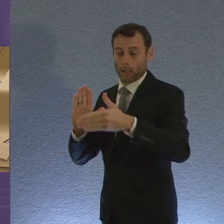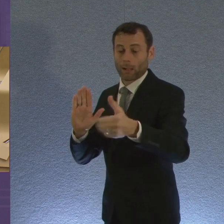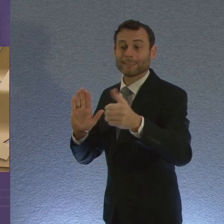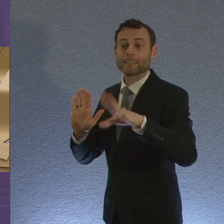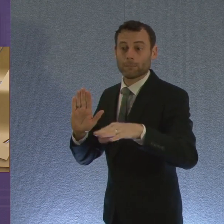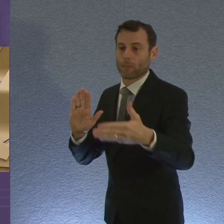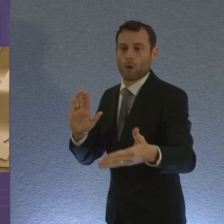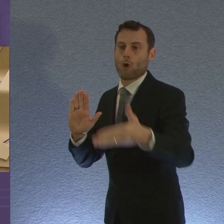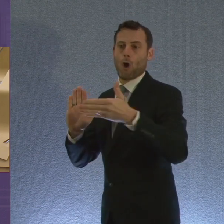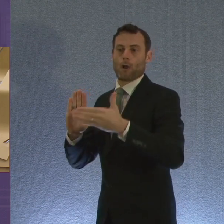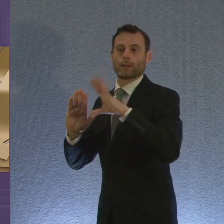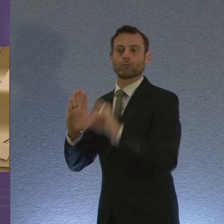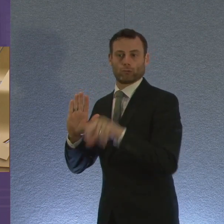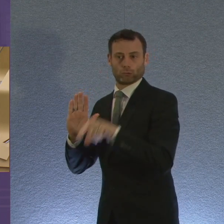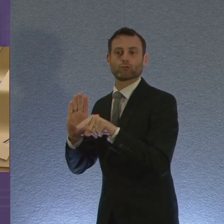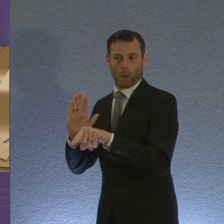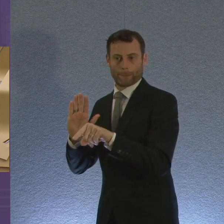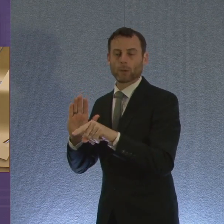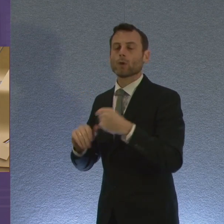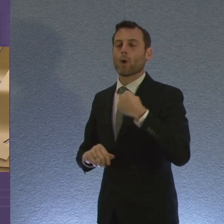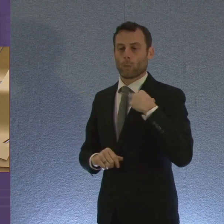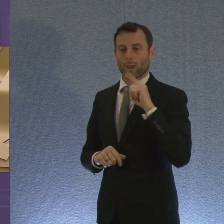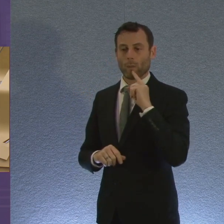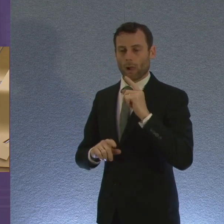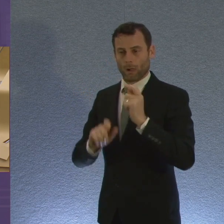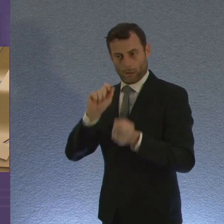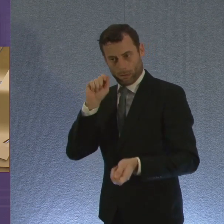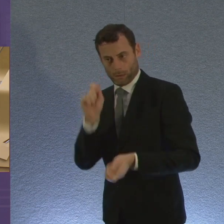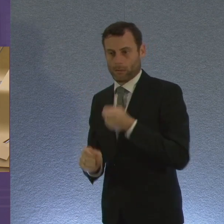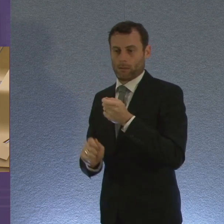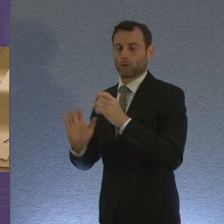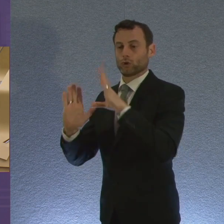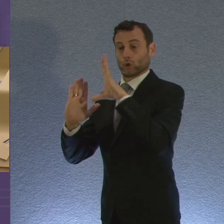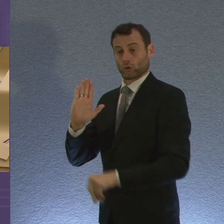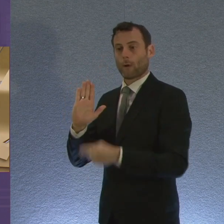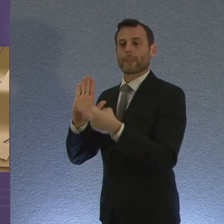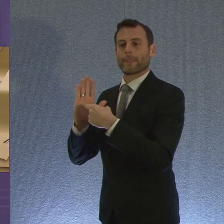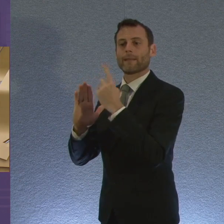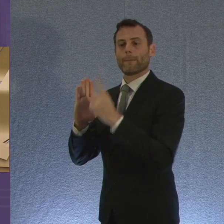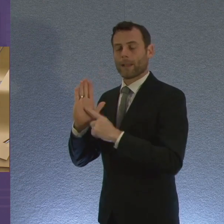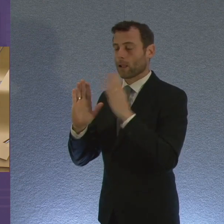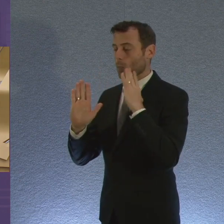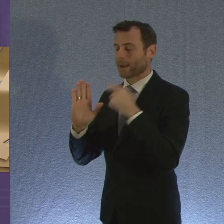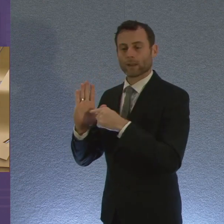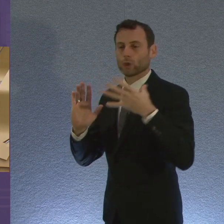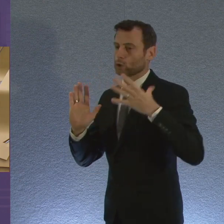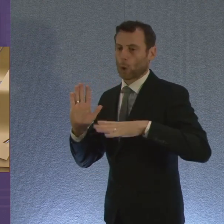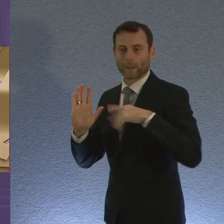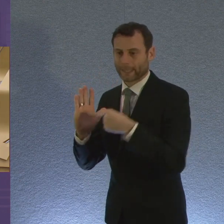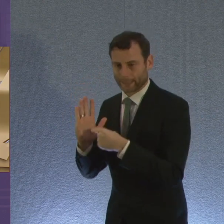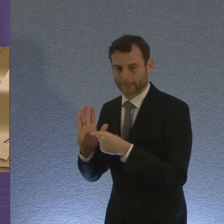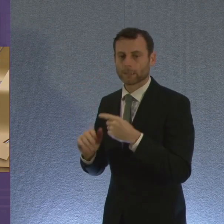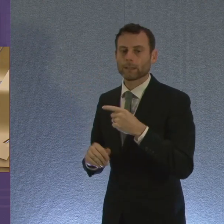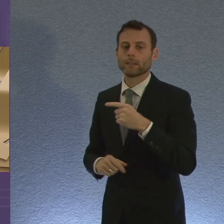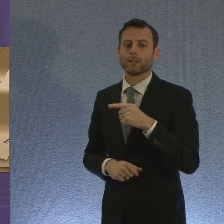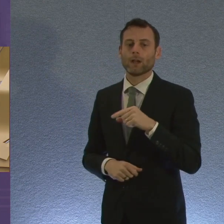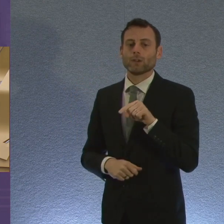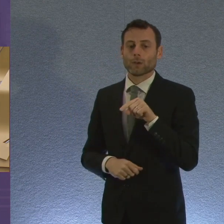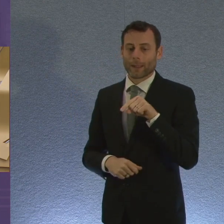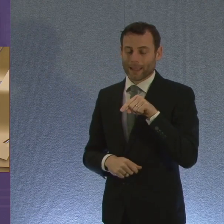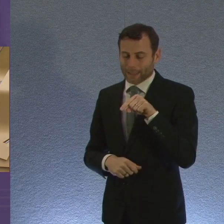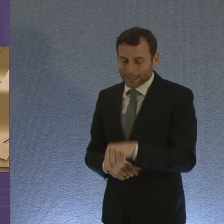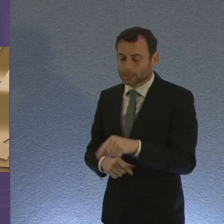will do so as soon as it becomes clear that any provision is no longer needed. These will be decisions made in conjunction